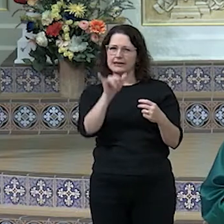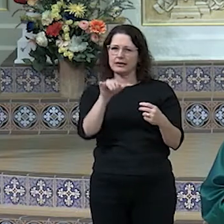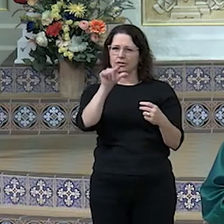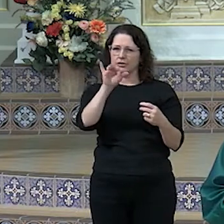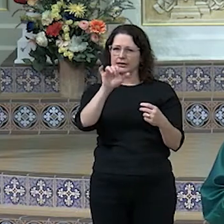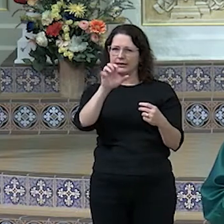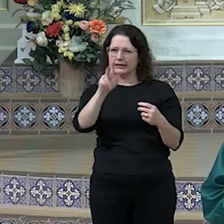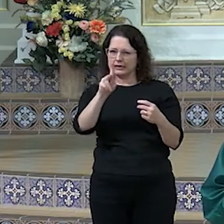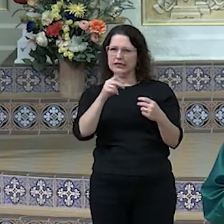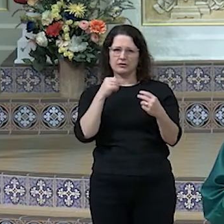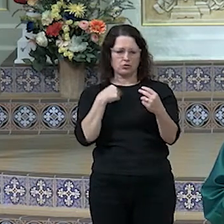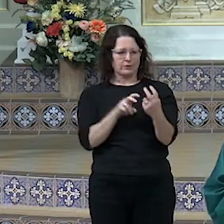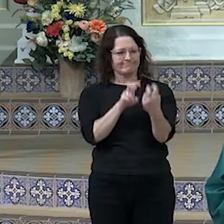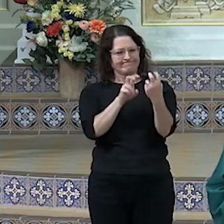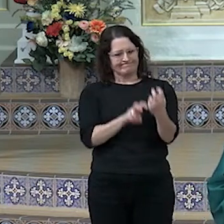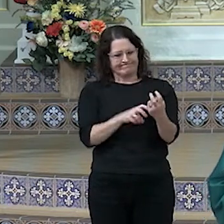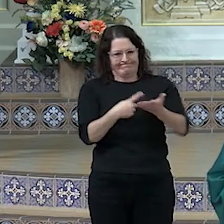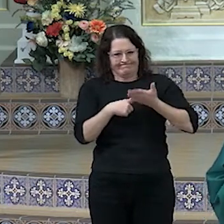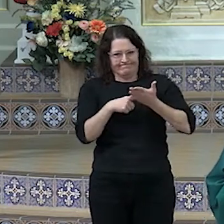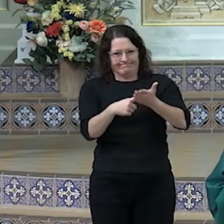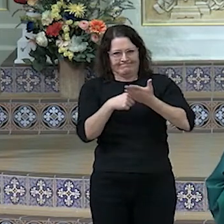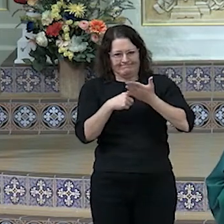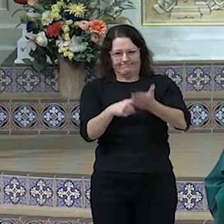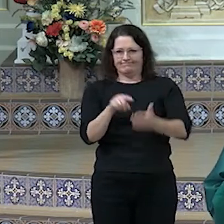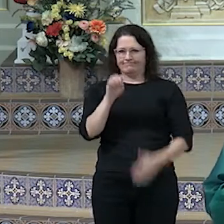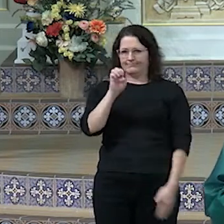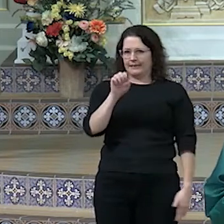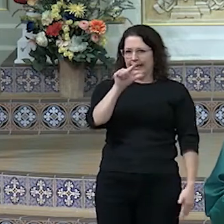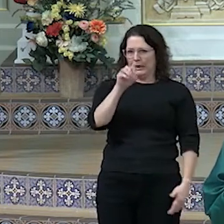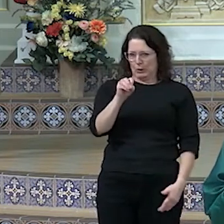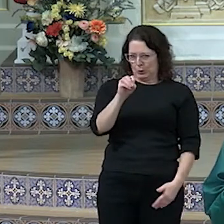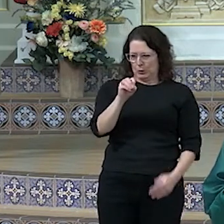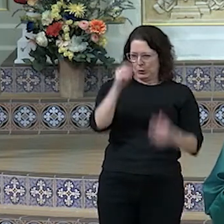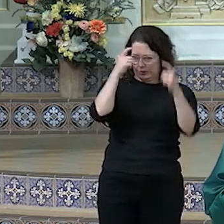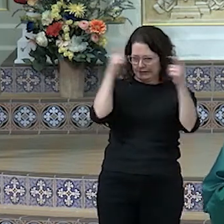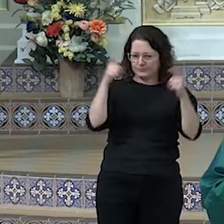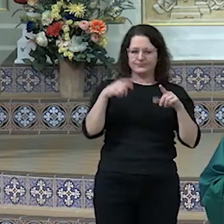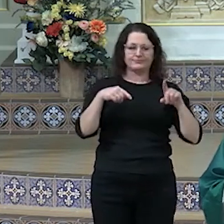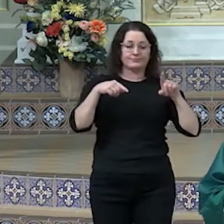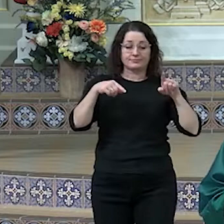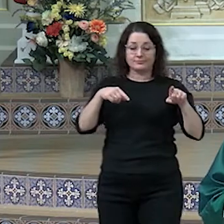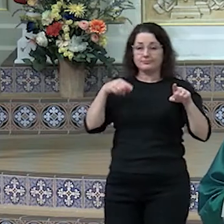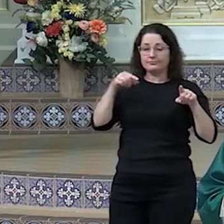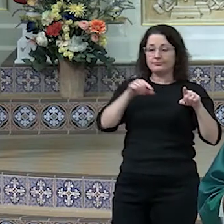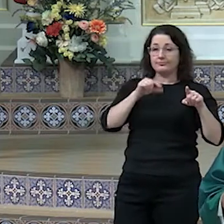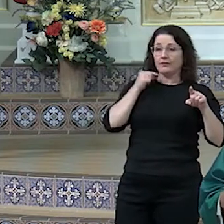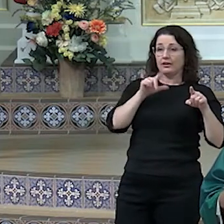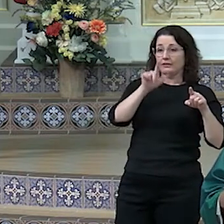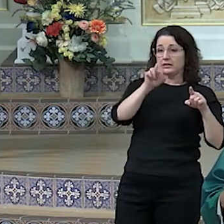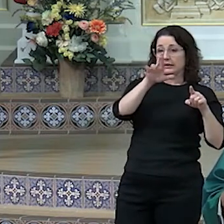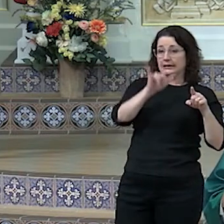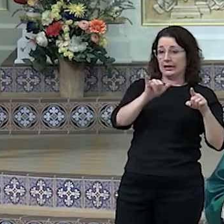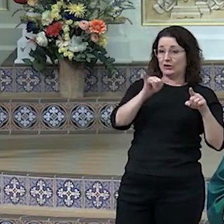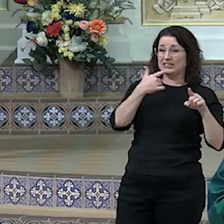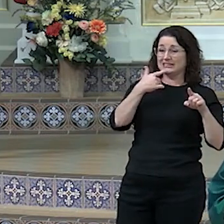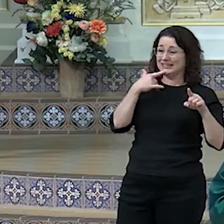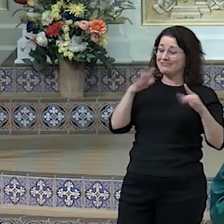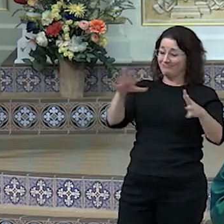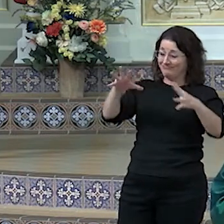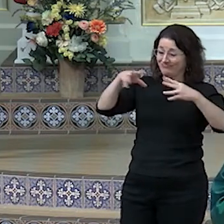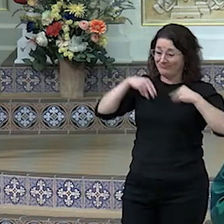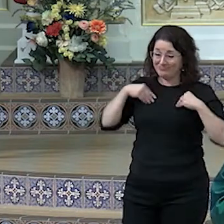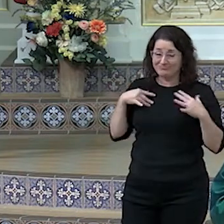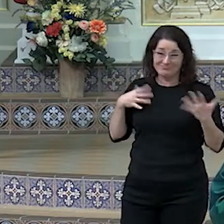ego. And his desire for me is that I embrace it. That I embrace